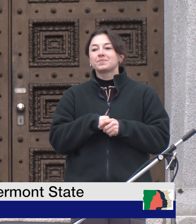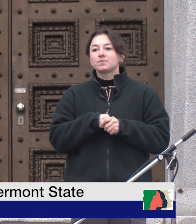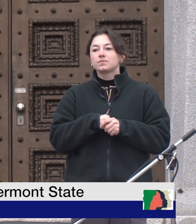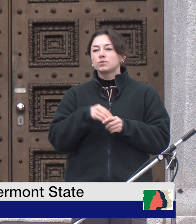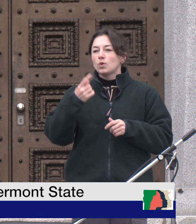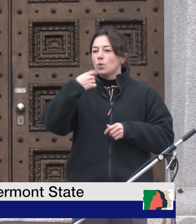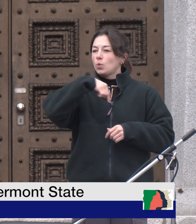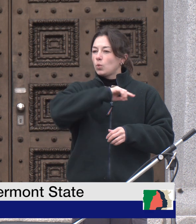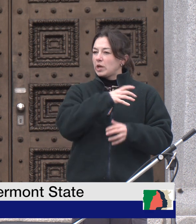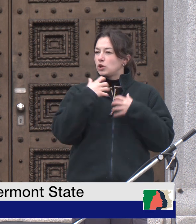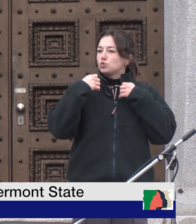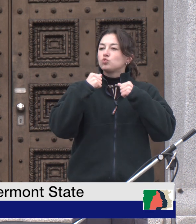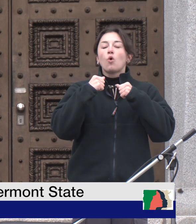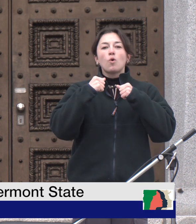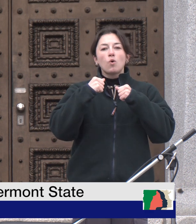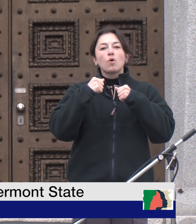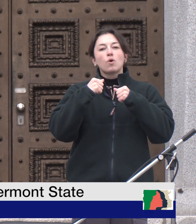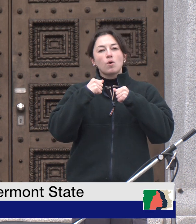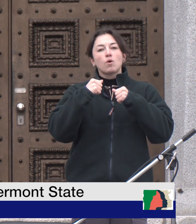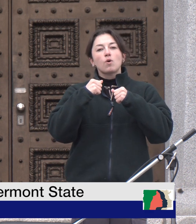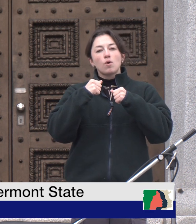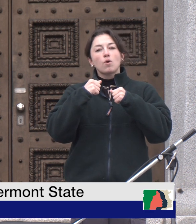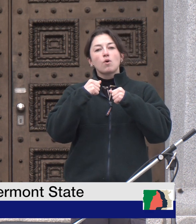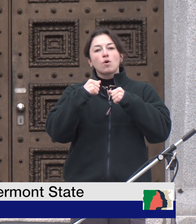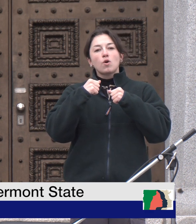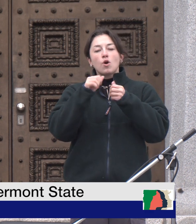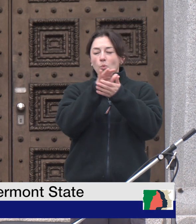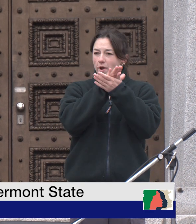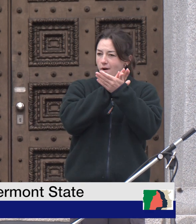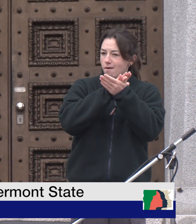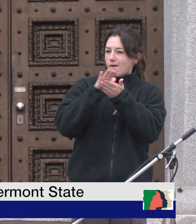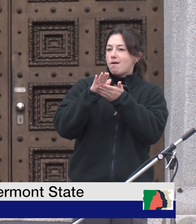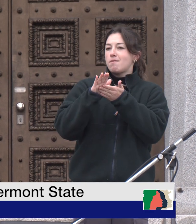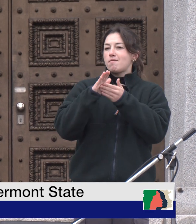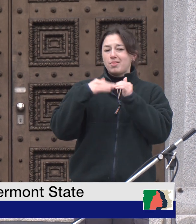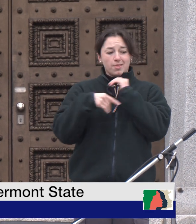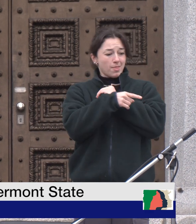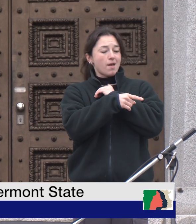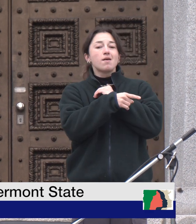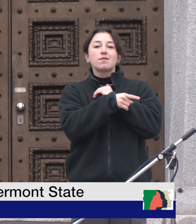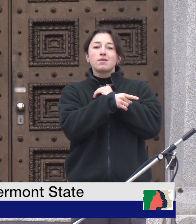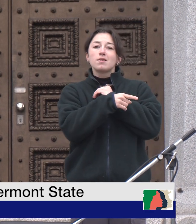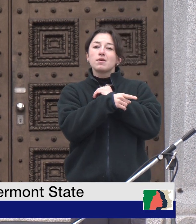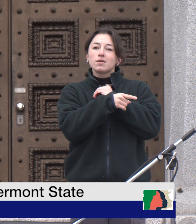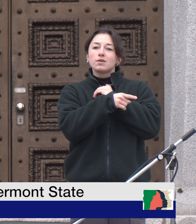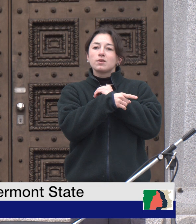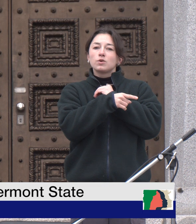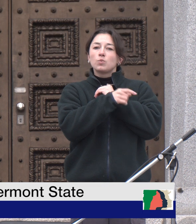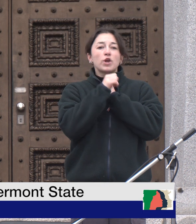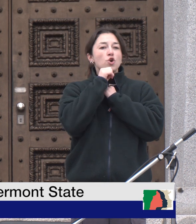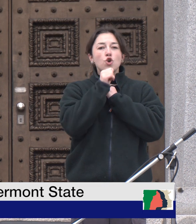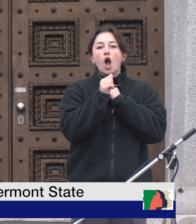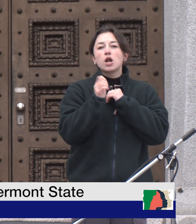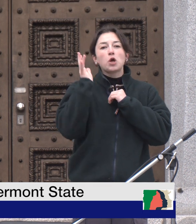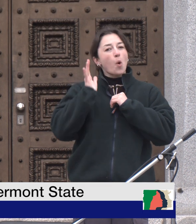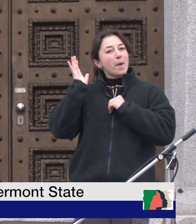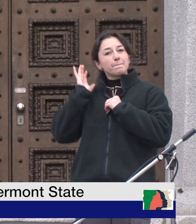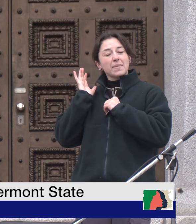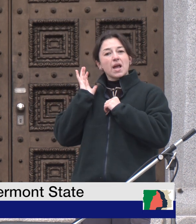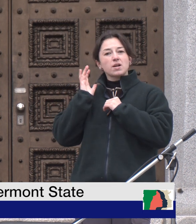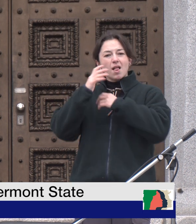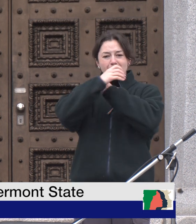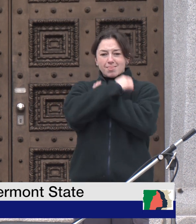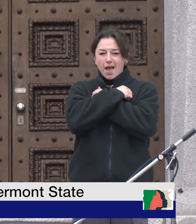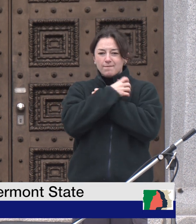We are stronger than that. We are kinder than that. We are not going back.